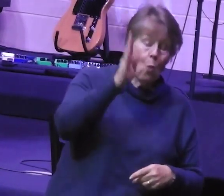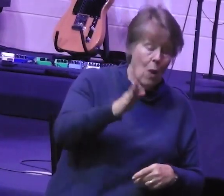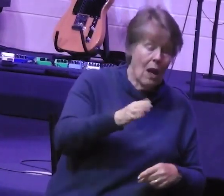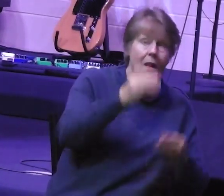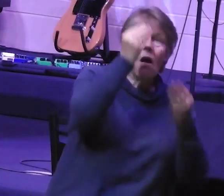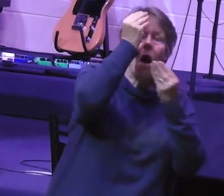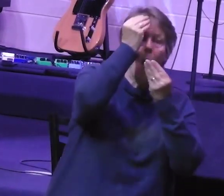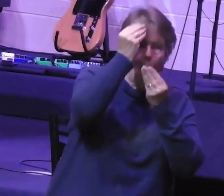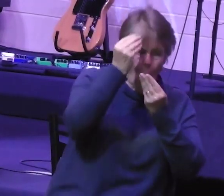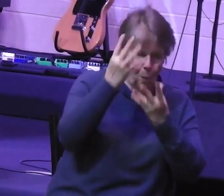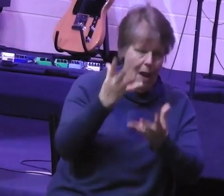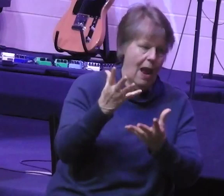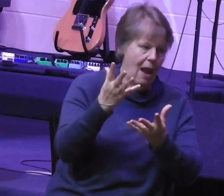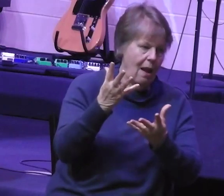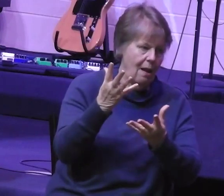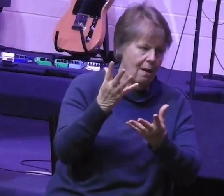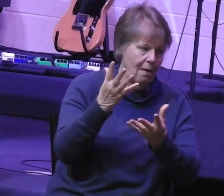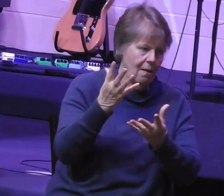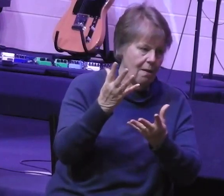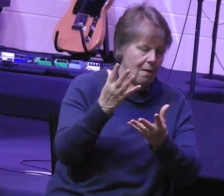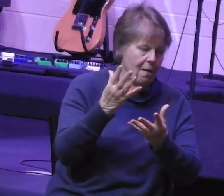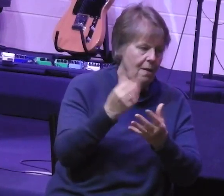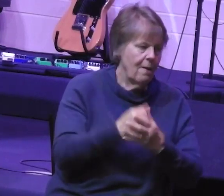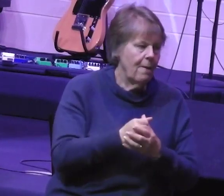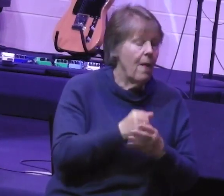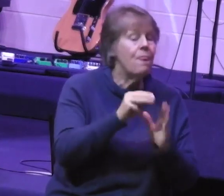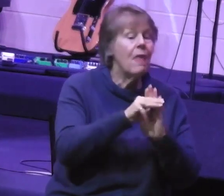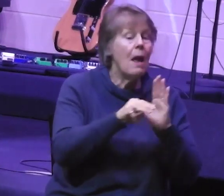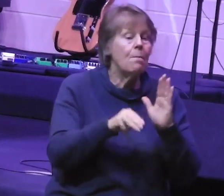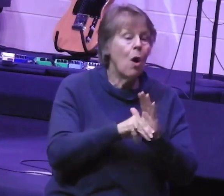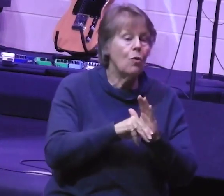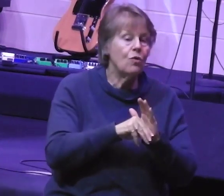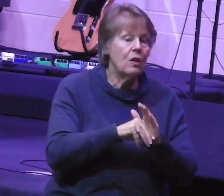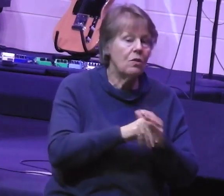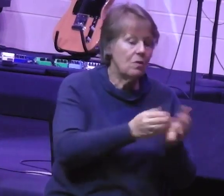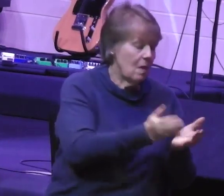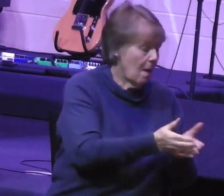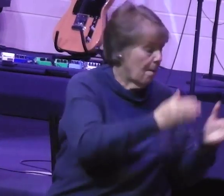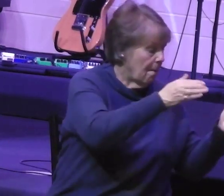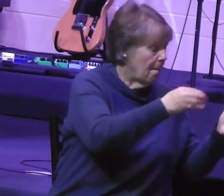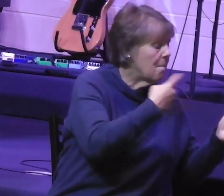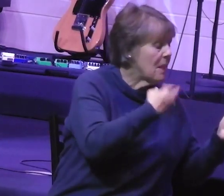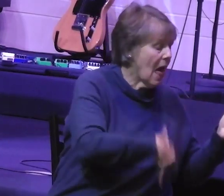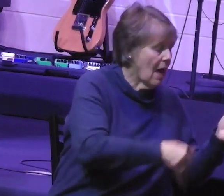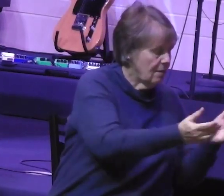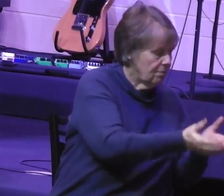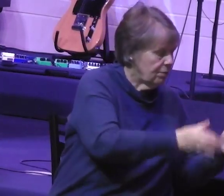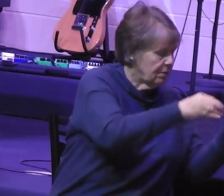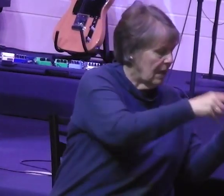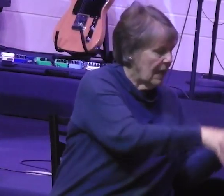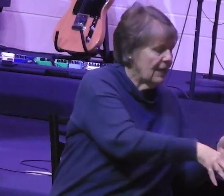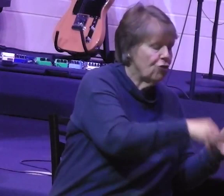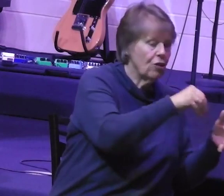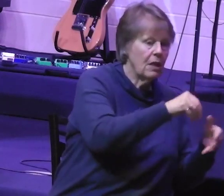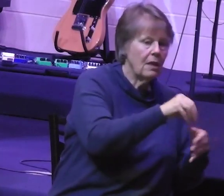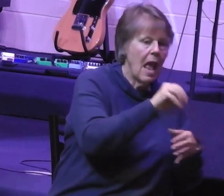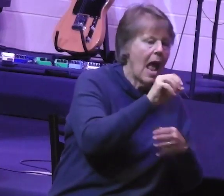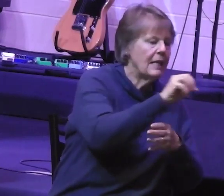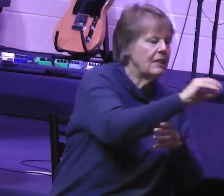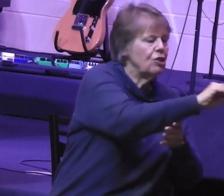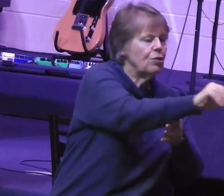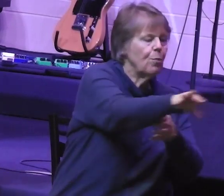obey. Moses then took the blood, sprinkled it on the people, and said, this is the blood of the covenant that the Lord has